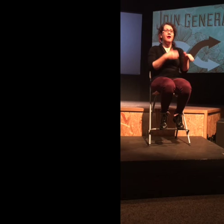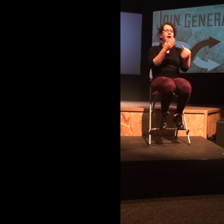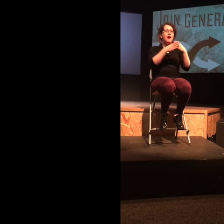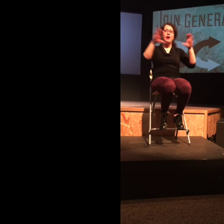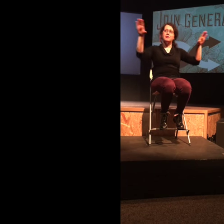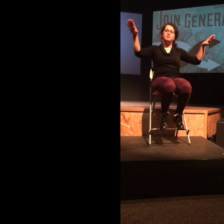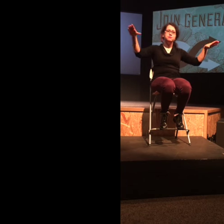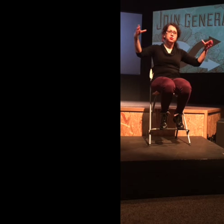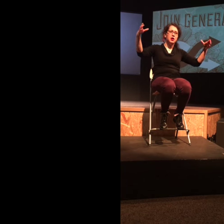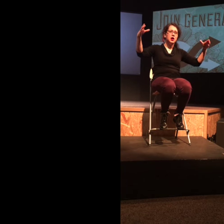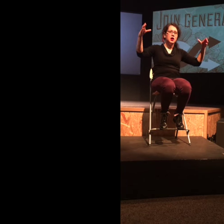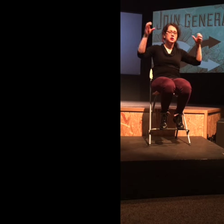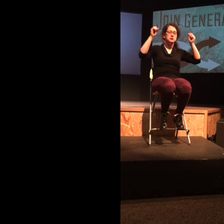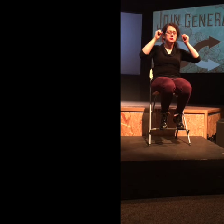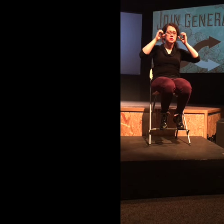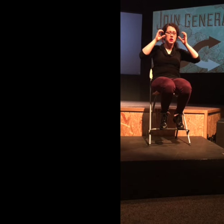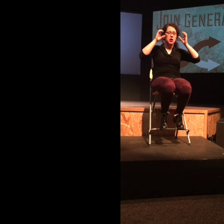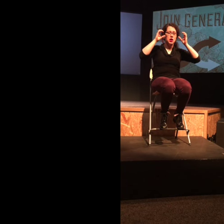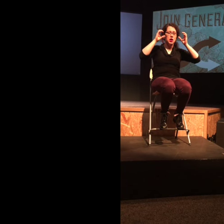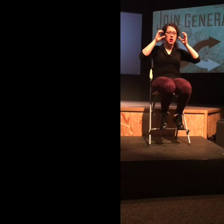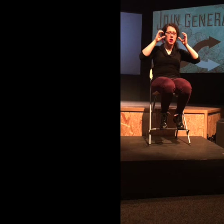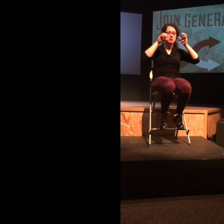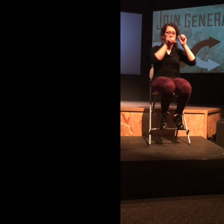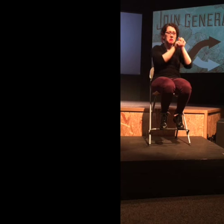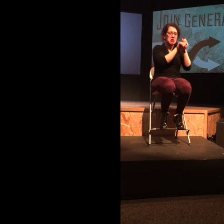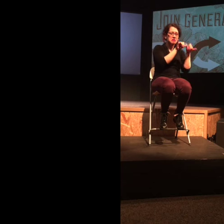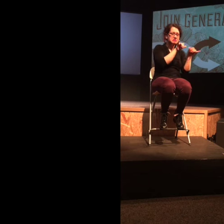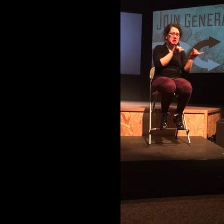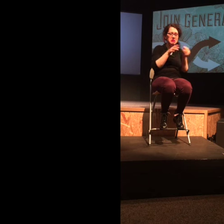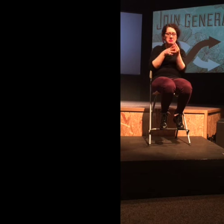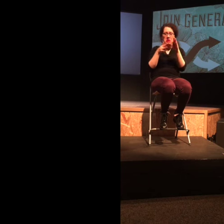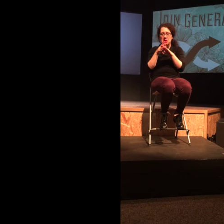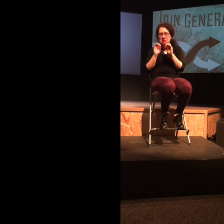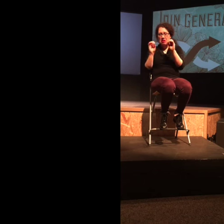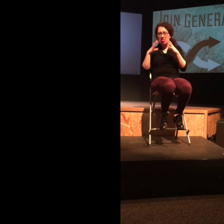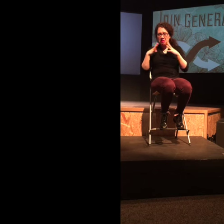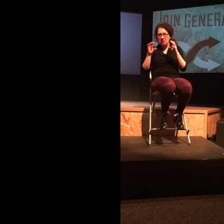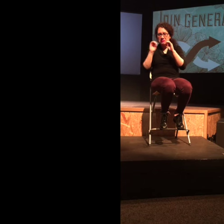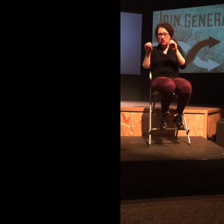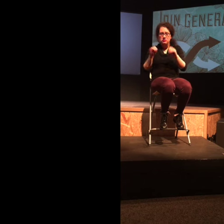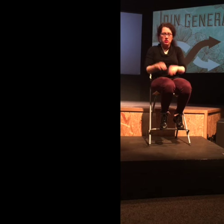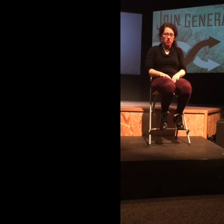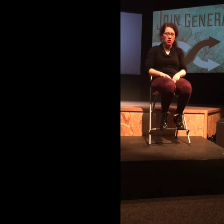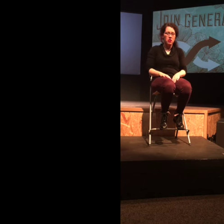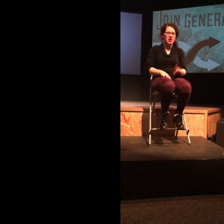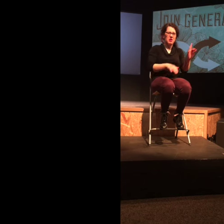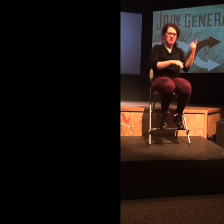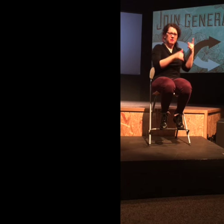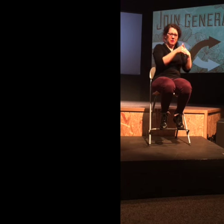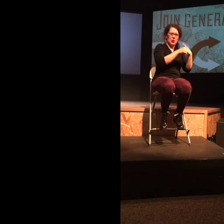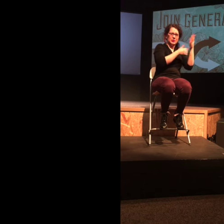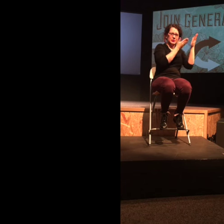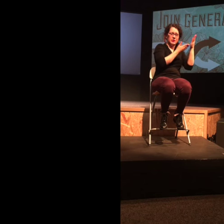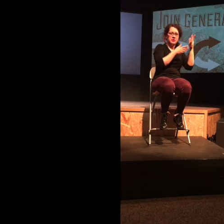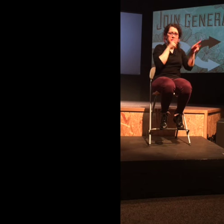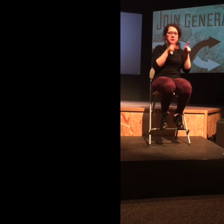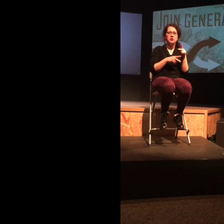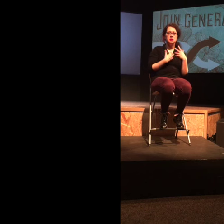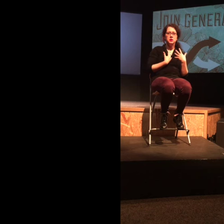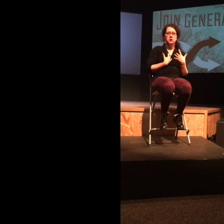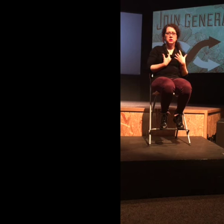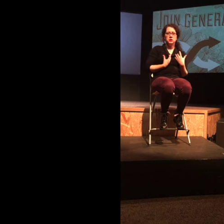not on spring break together, okay? Sound good? Is that cool? First service, everybody was like super depressed. So